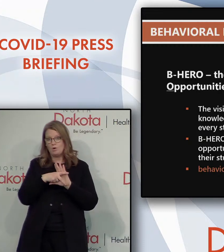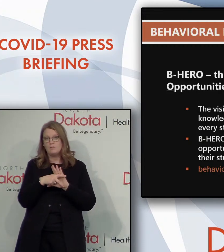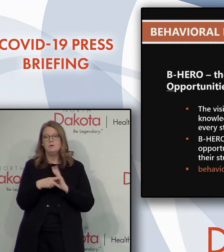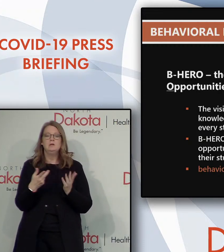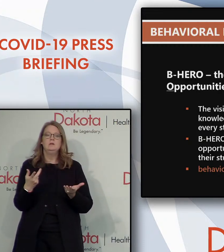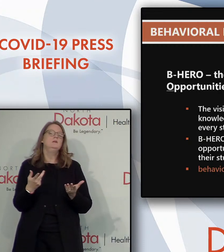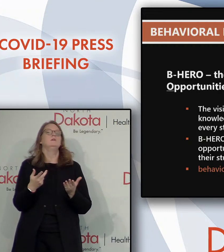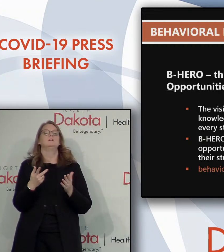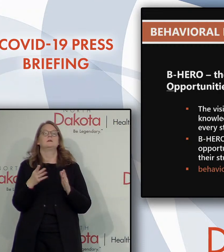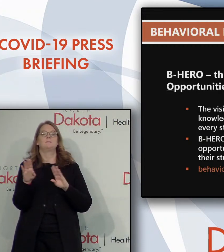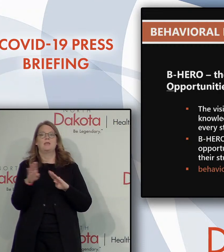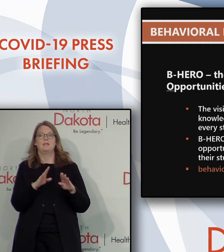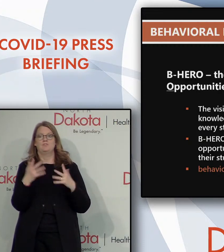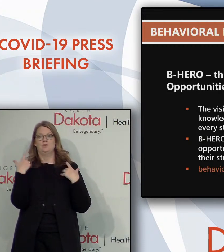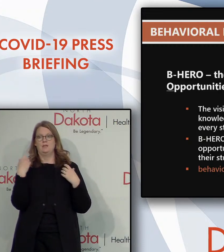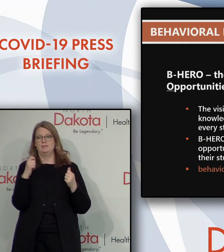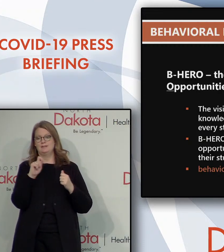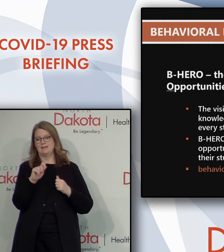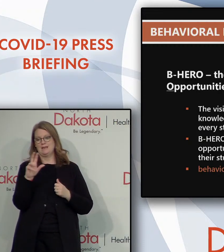about it at